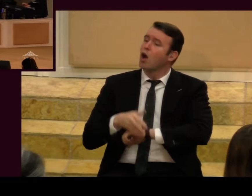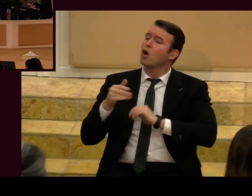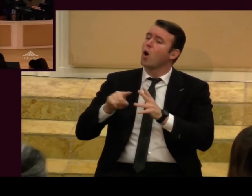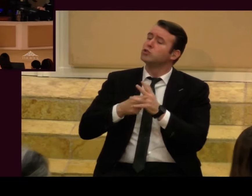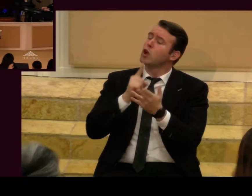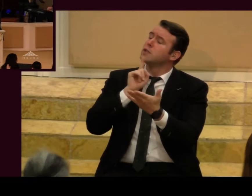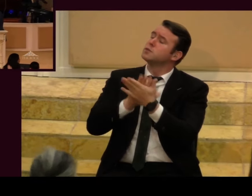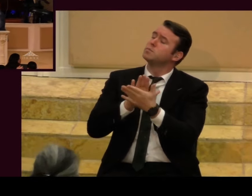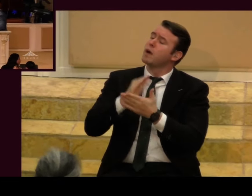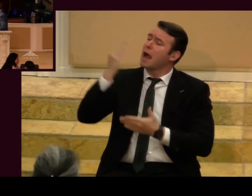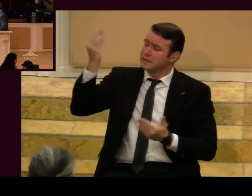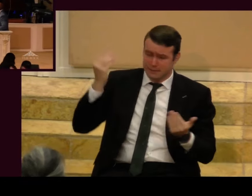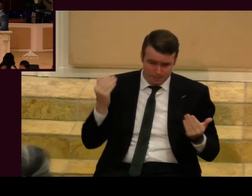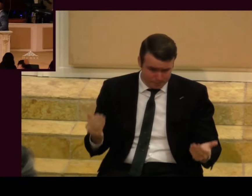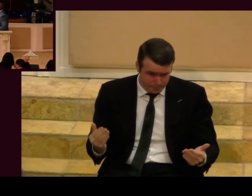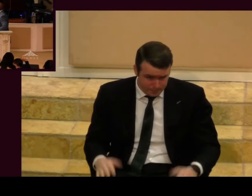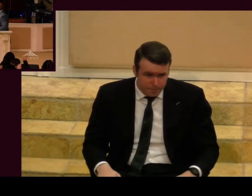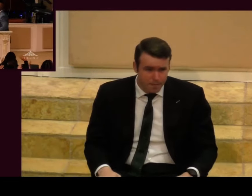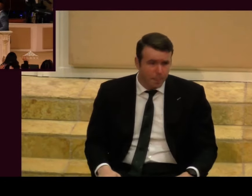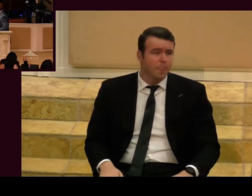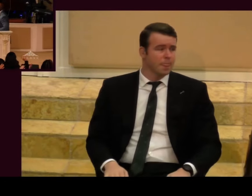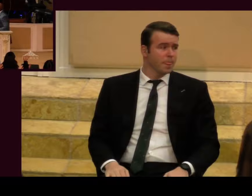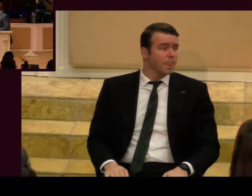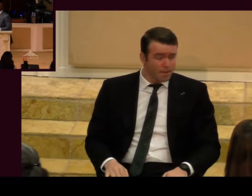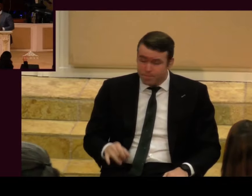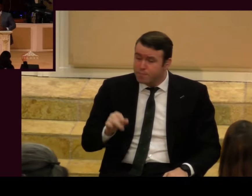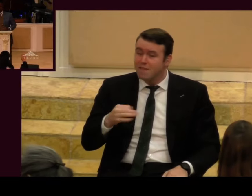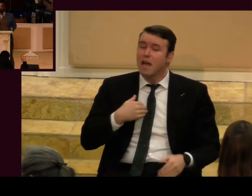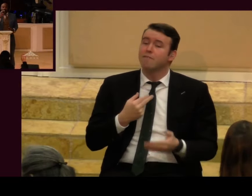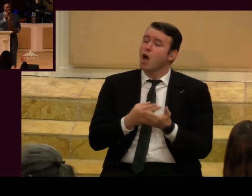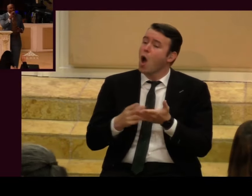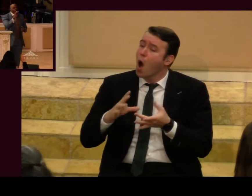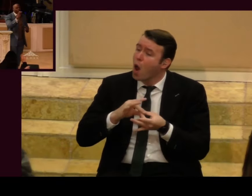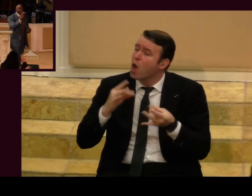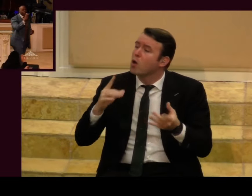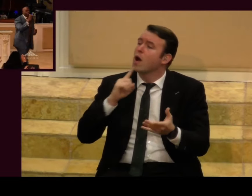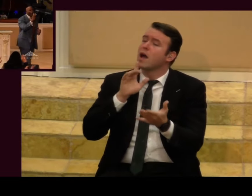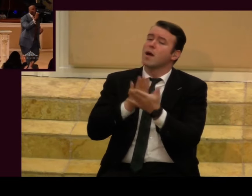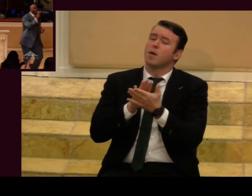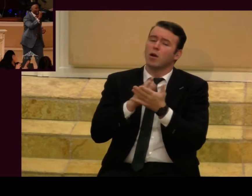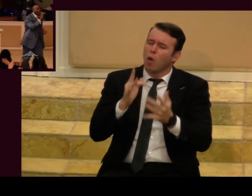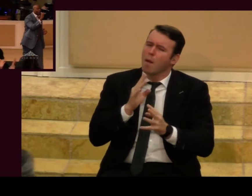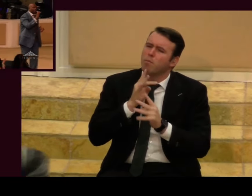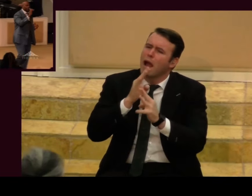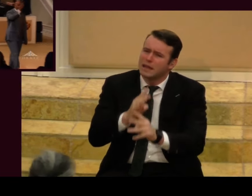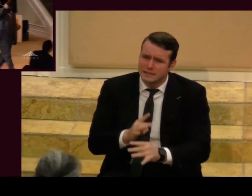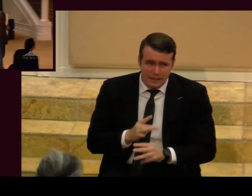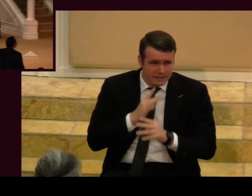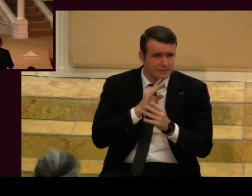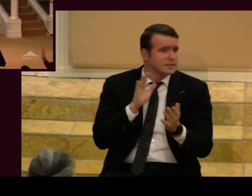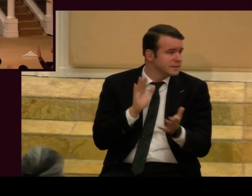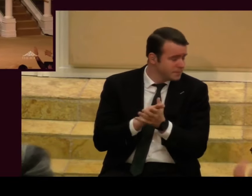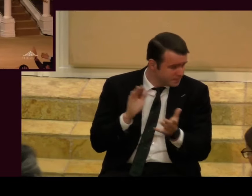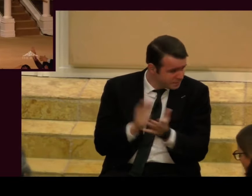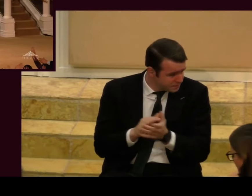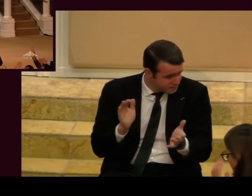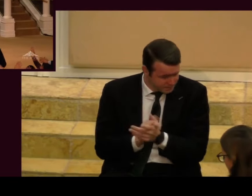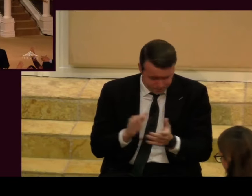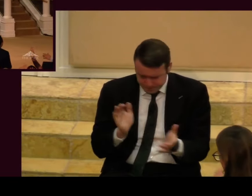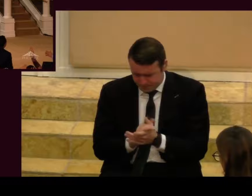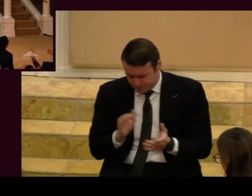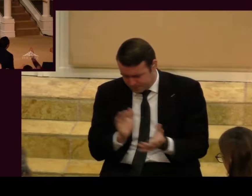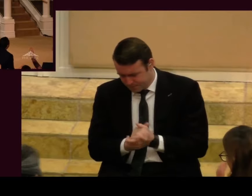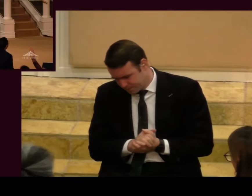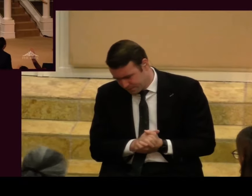you. Somebody begin to praise him. If you've got the Holy Ghost, why don't you pray in tongues?